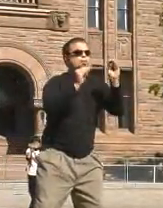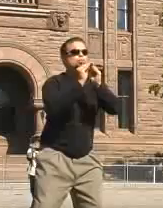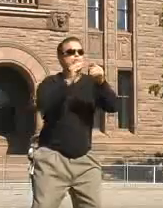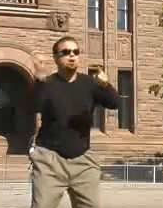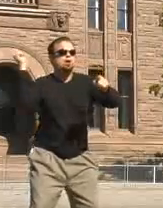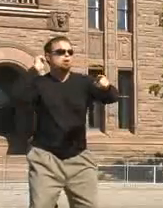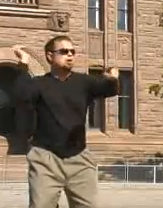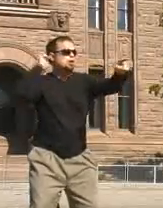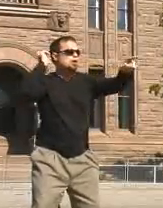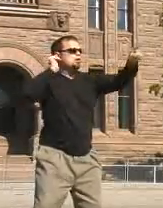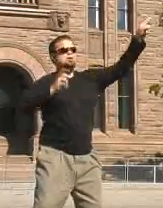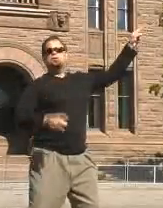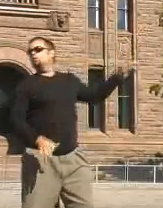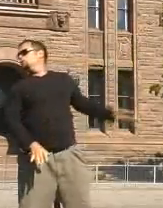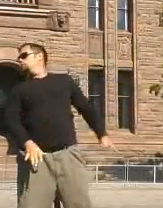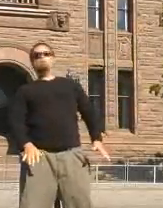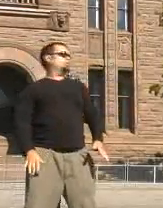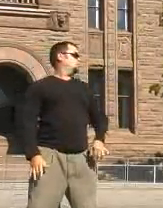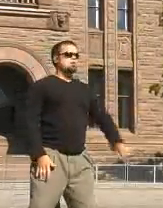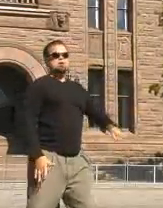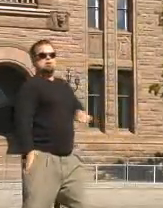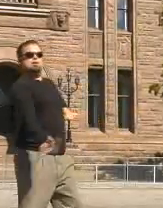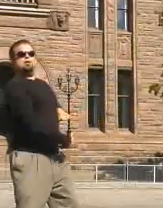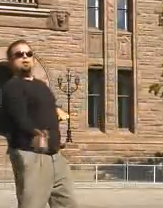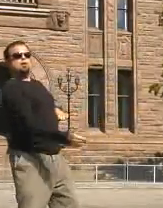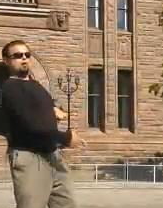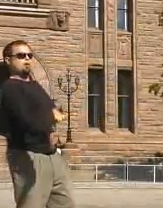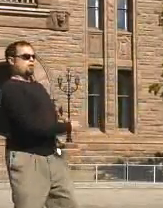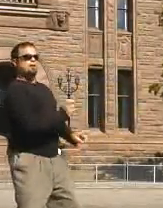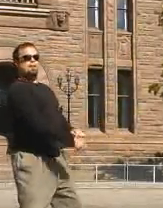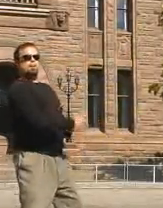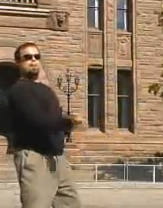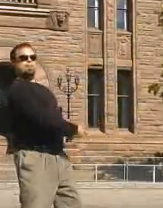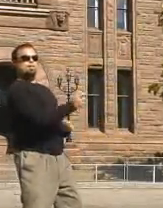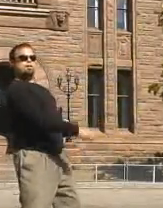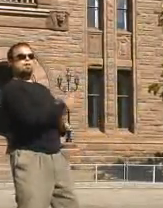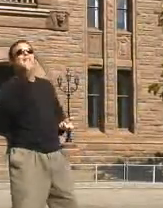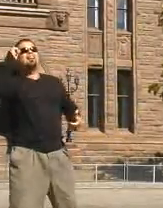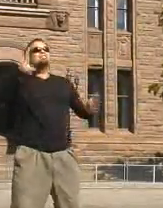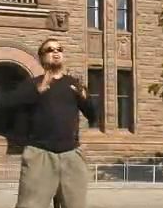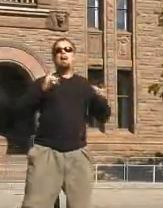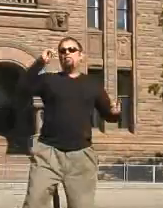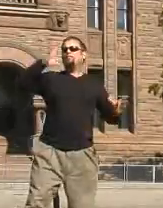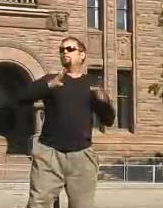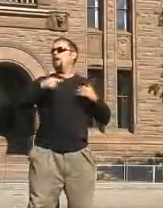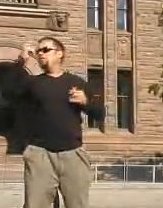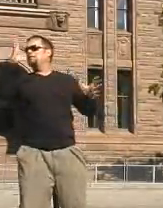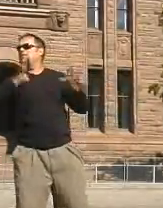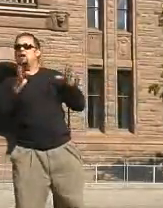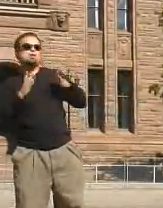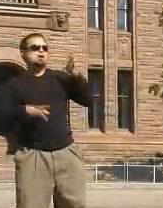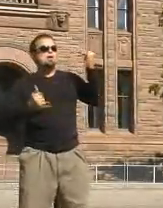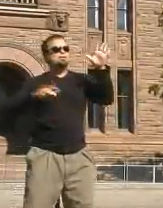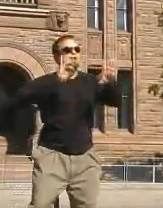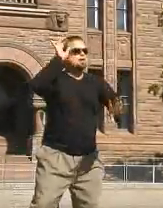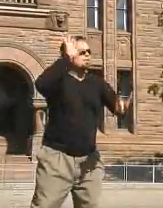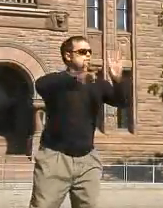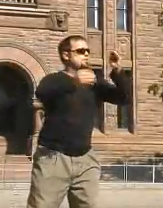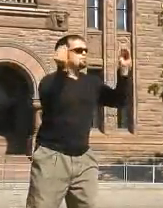And what they're finding out more and more is that cochlear implants are on the rise, and this is all sort of hushed and swept under the carpet. Everything's okay, they